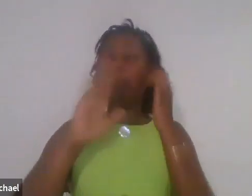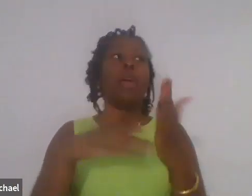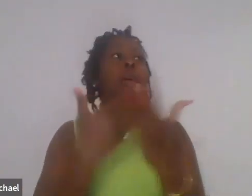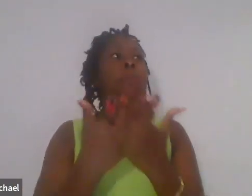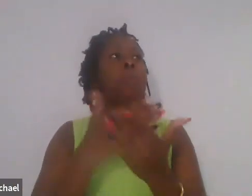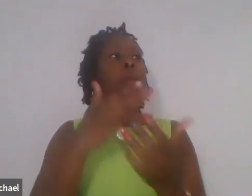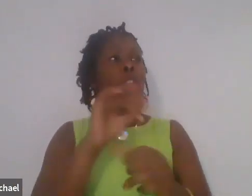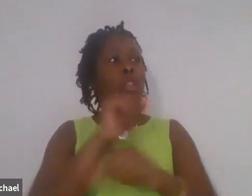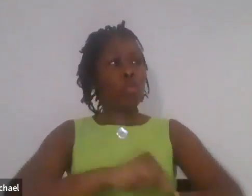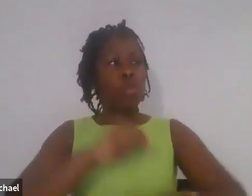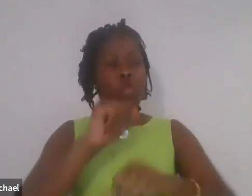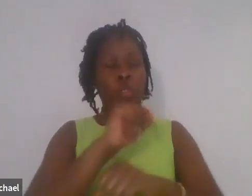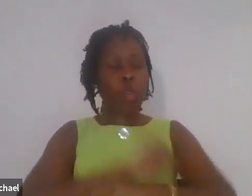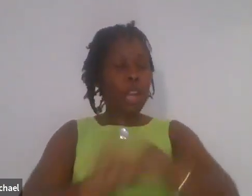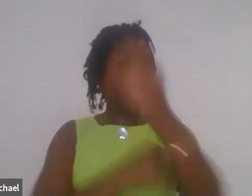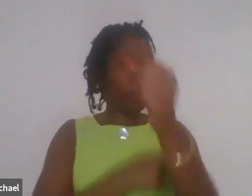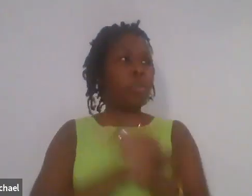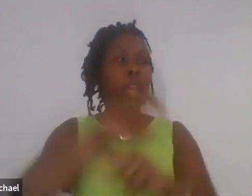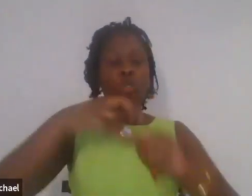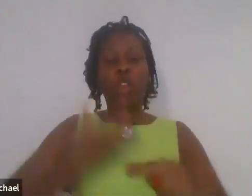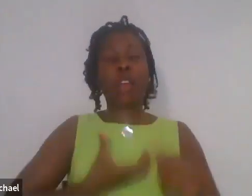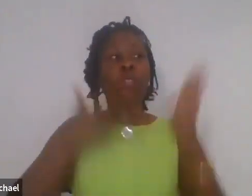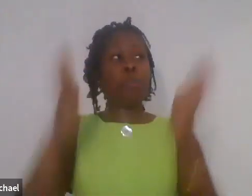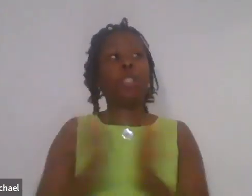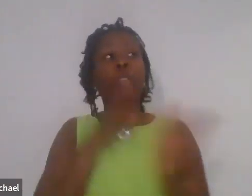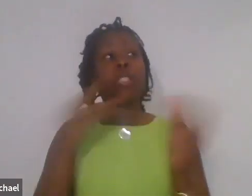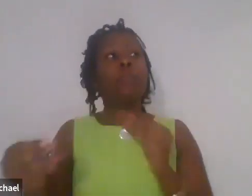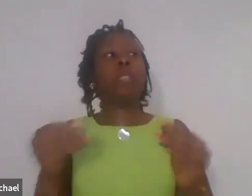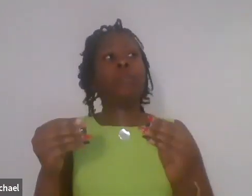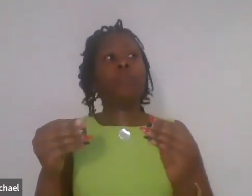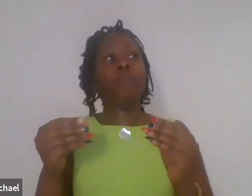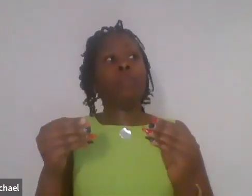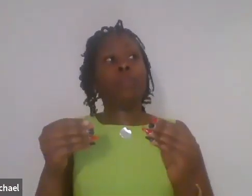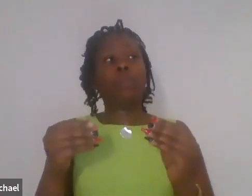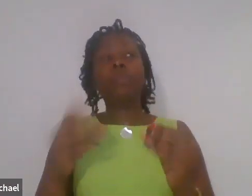expensive. So I applied for a scholarship from the National Council.